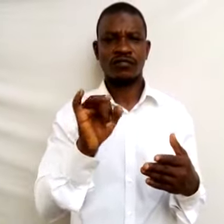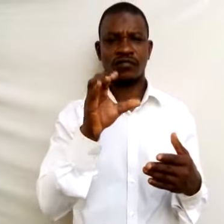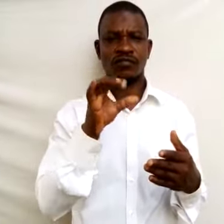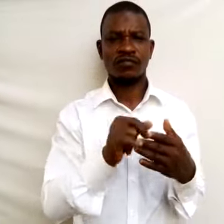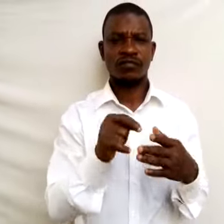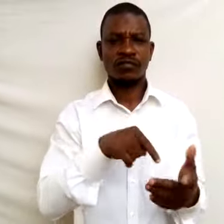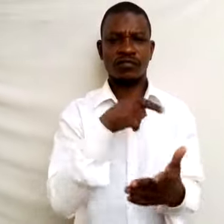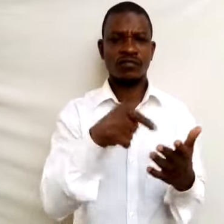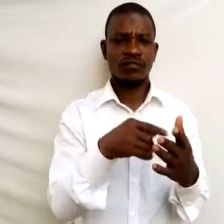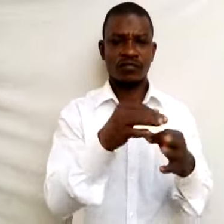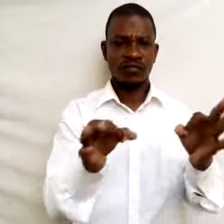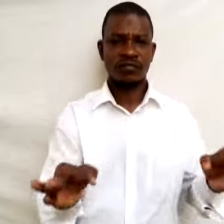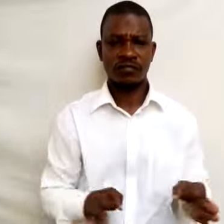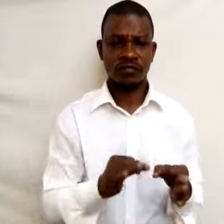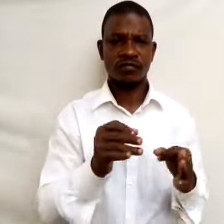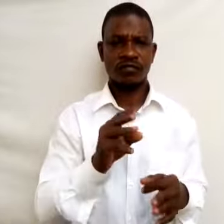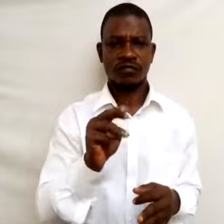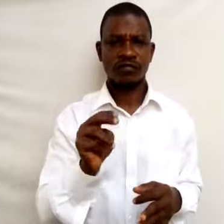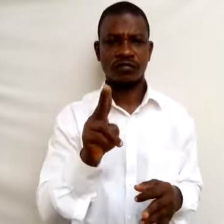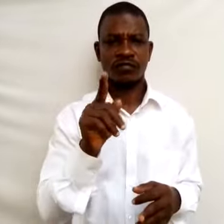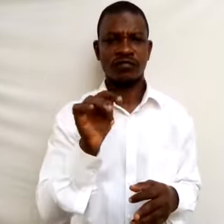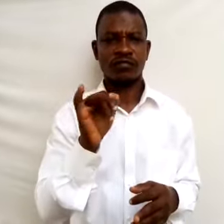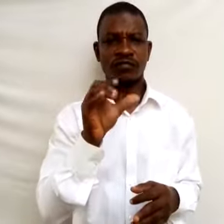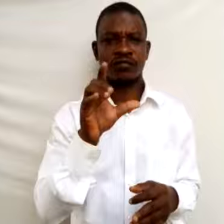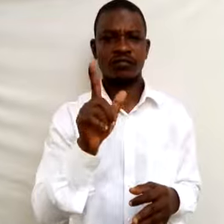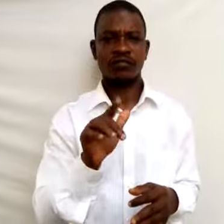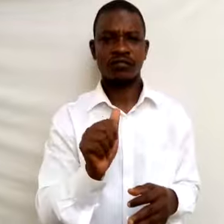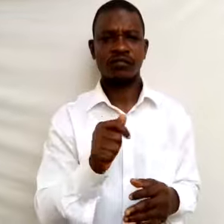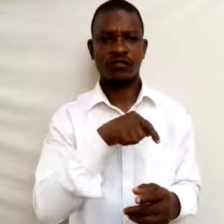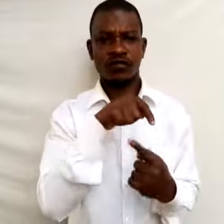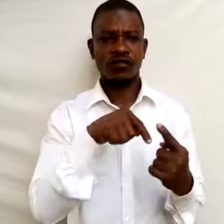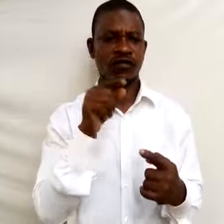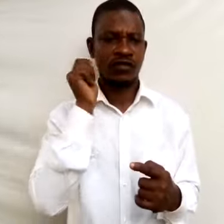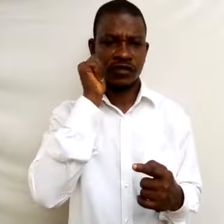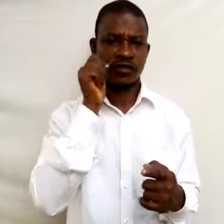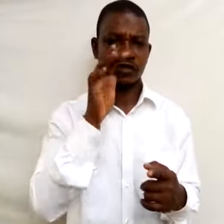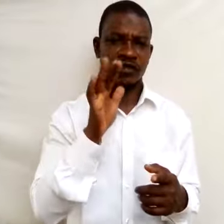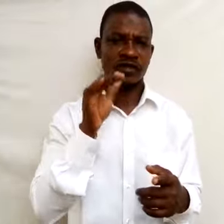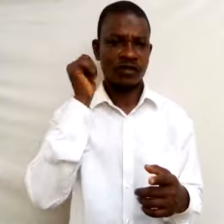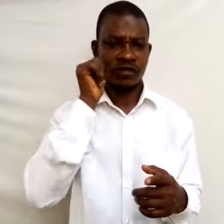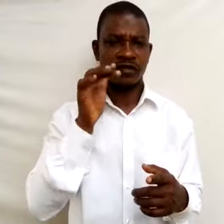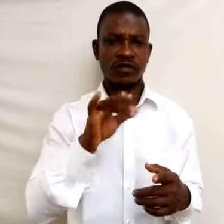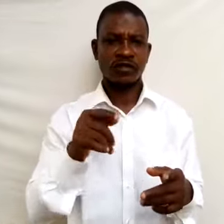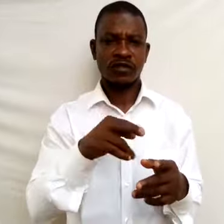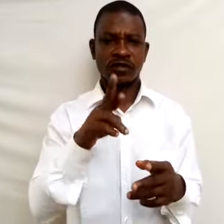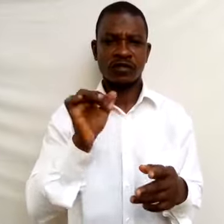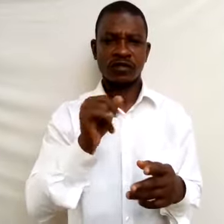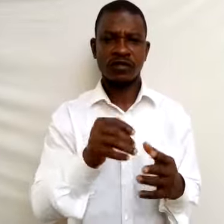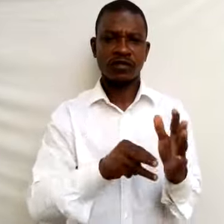this form of mutilation, when a girl reaches puberty, the whole